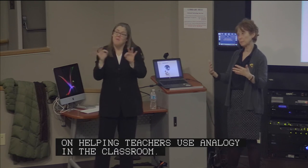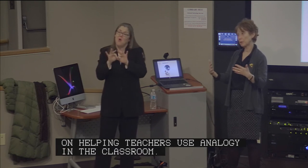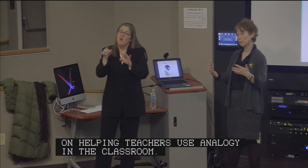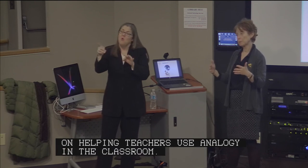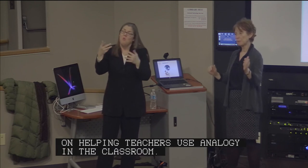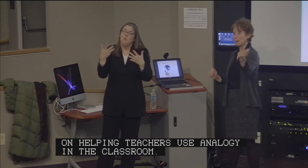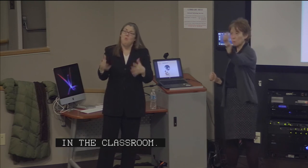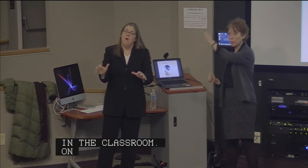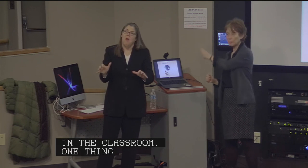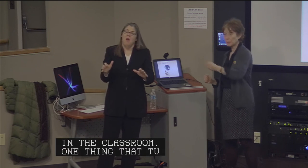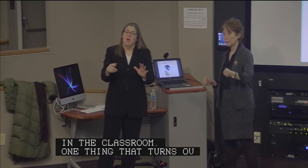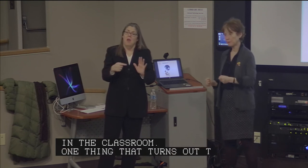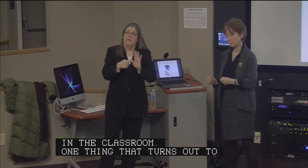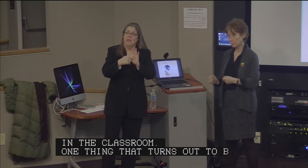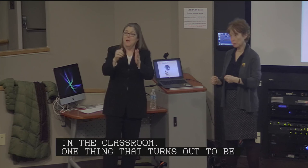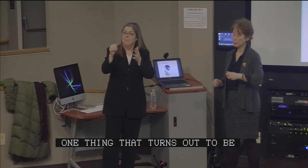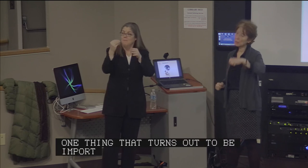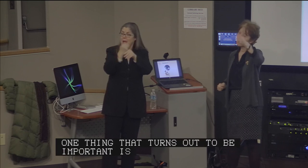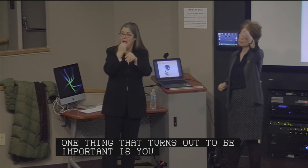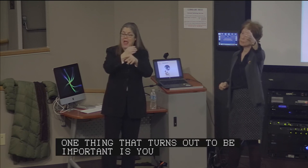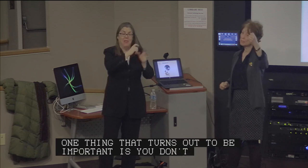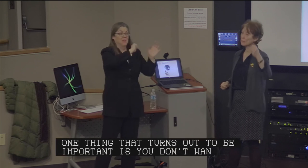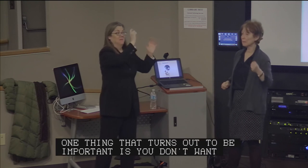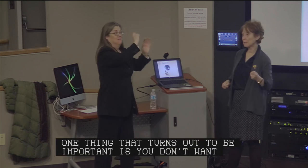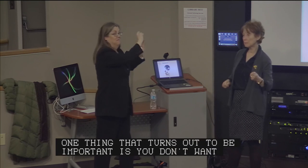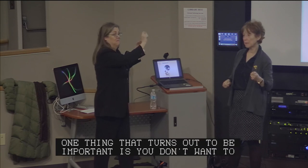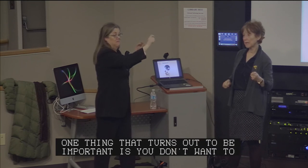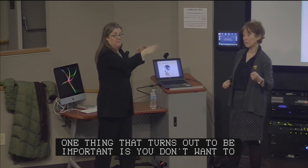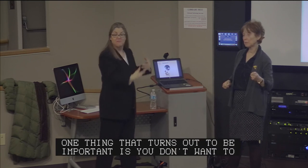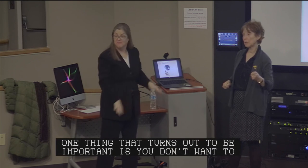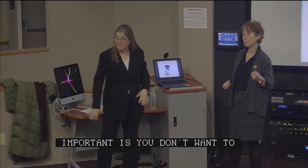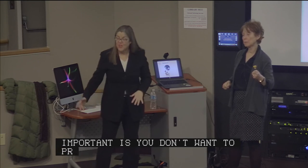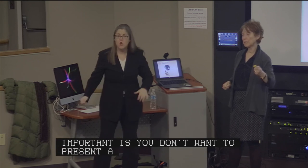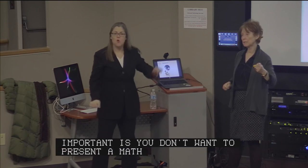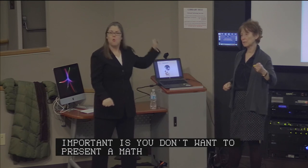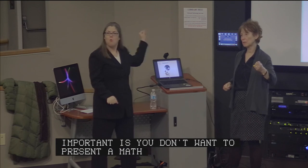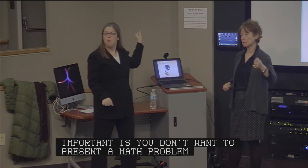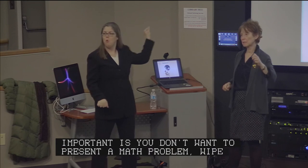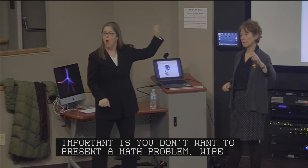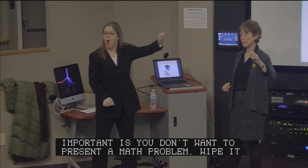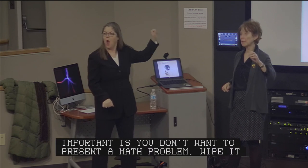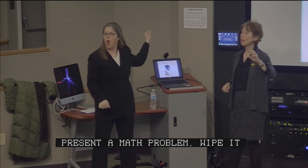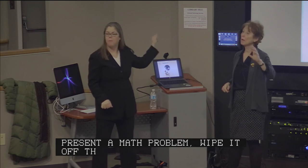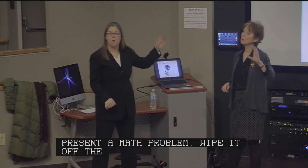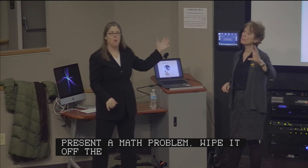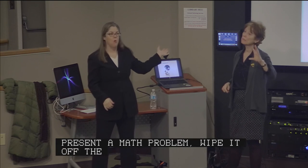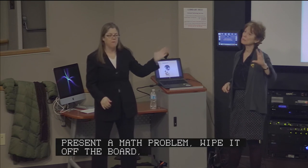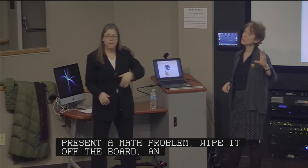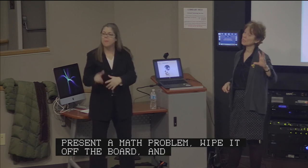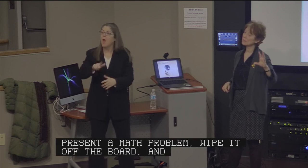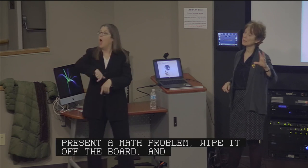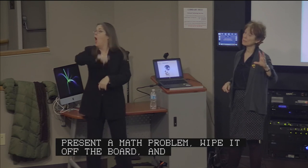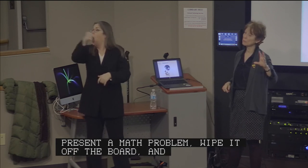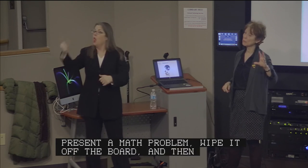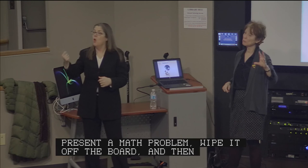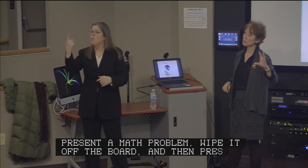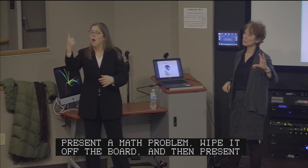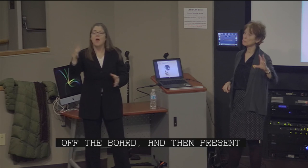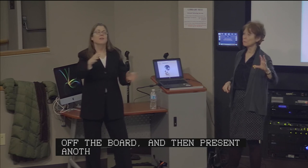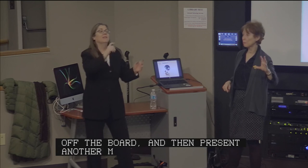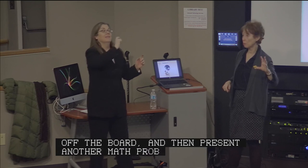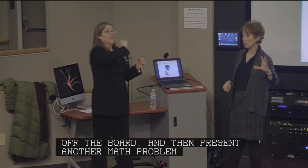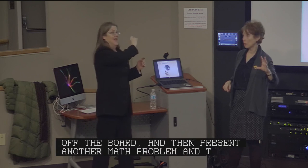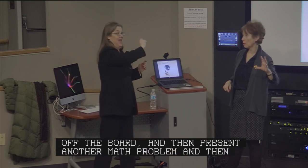math problem, wipe it off the board, and present another math problem and then start saying, oh, and this is just like the one we